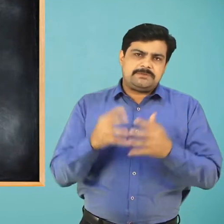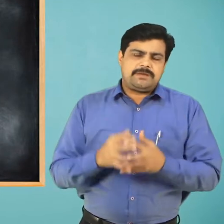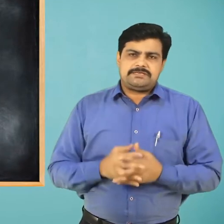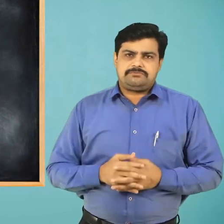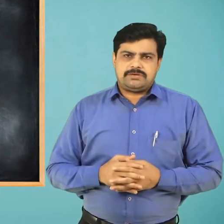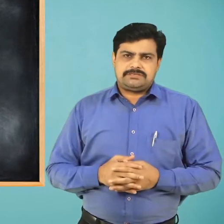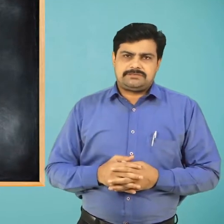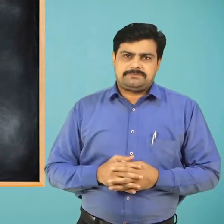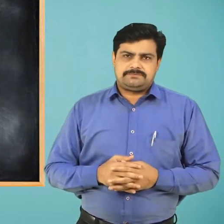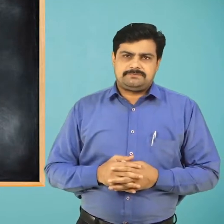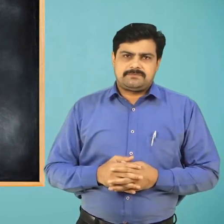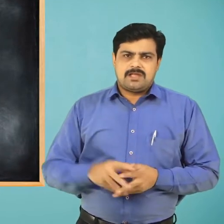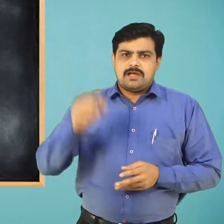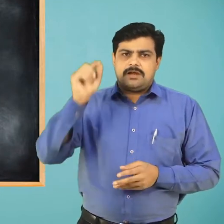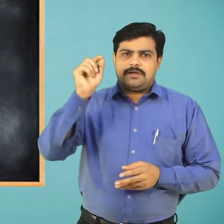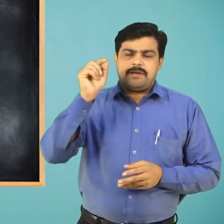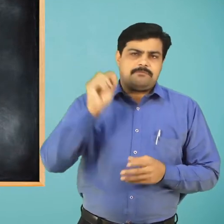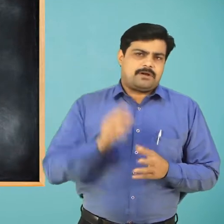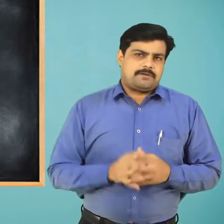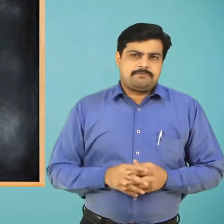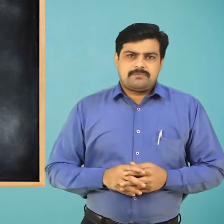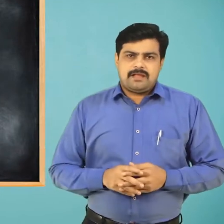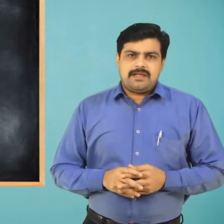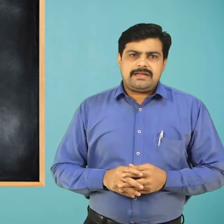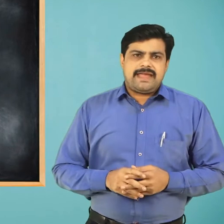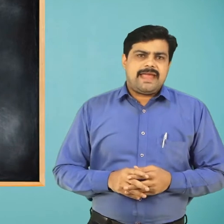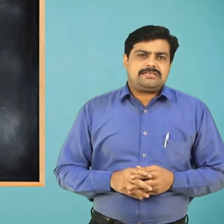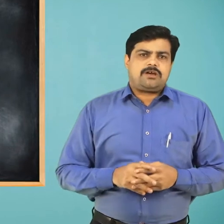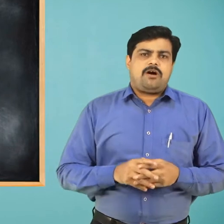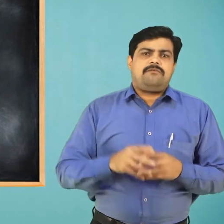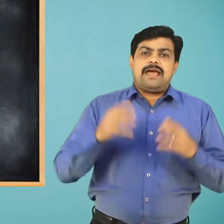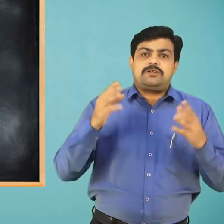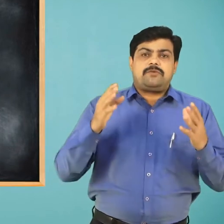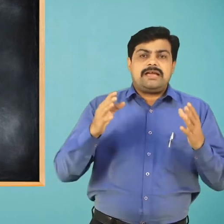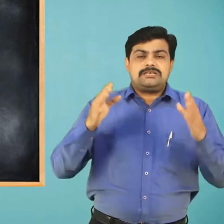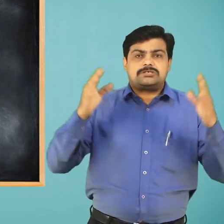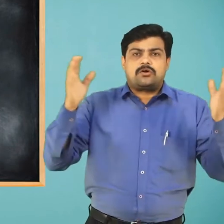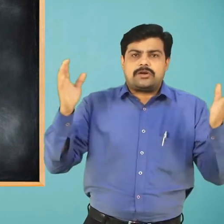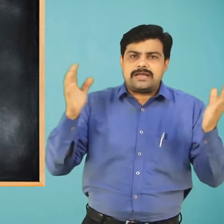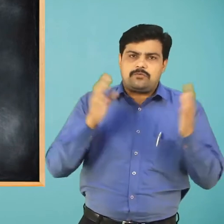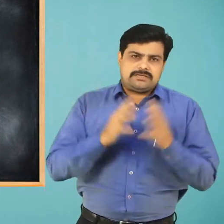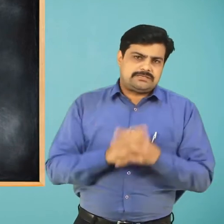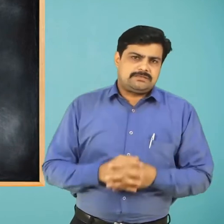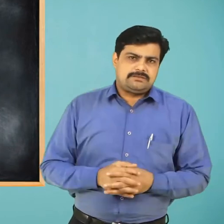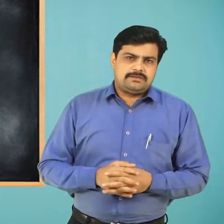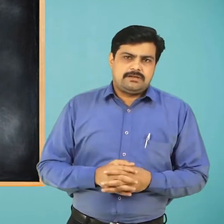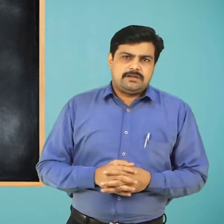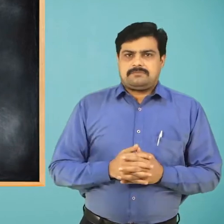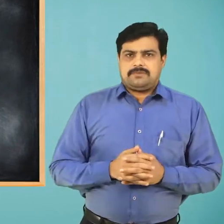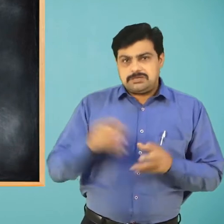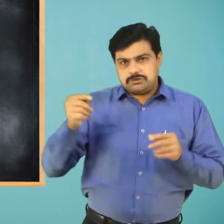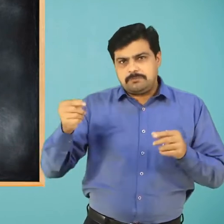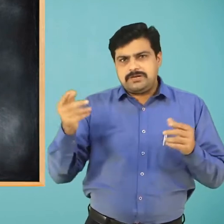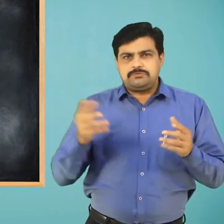in passive voice? Remember, in case of advice or request, it should be